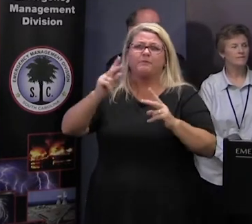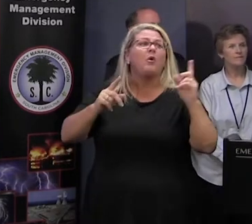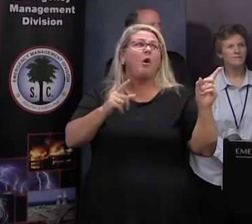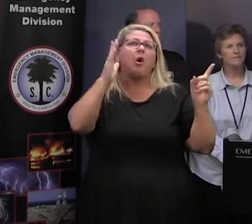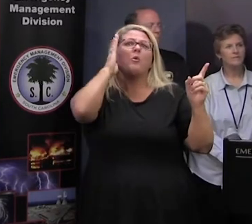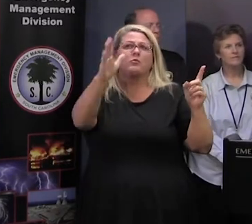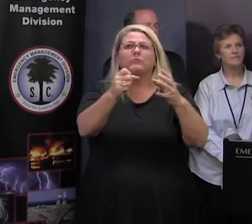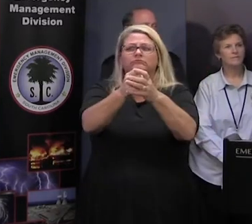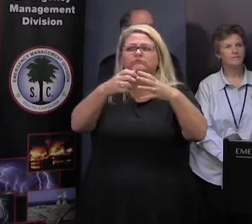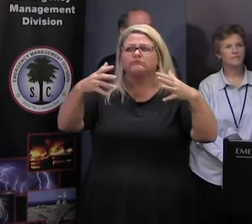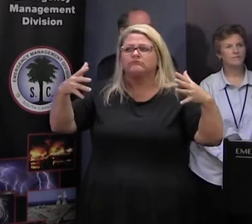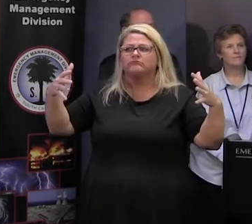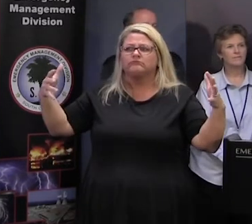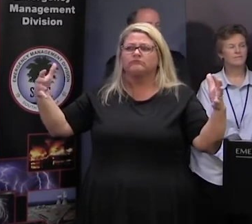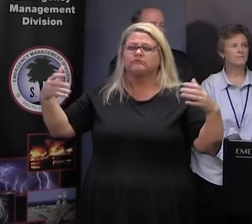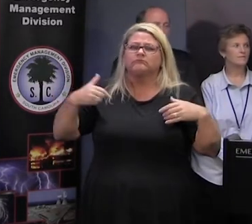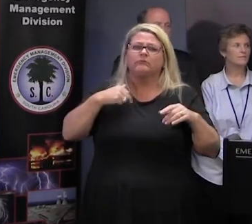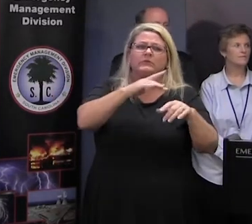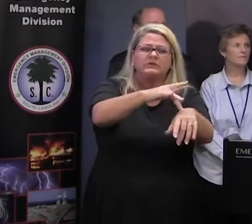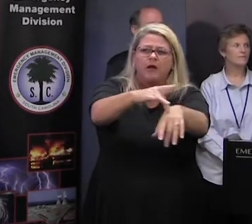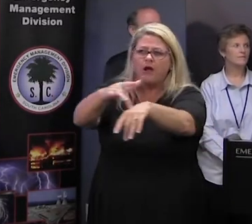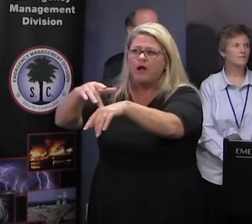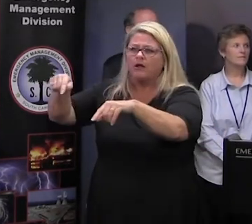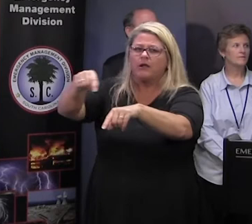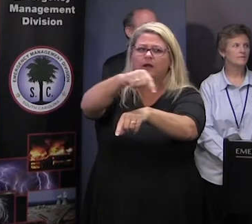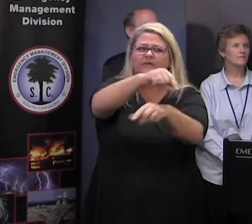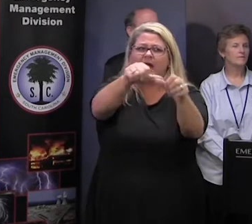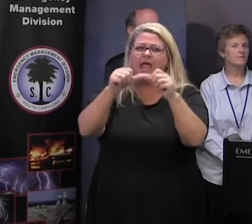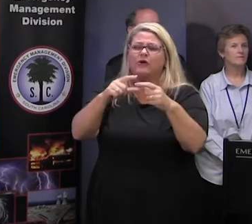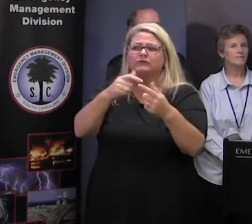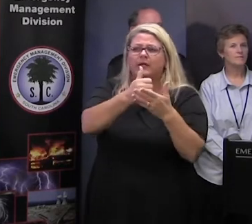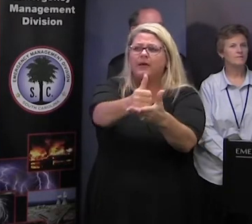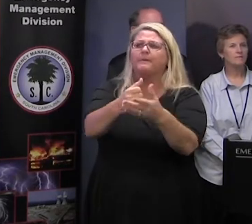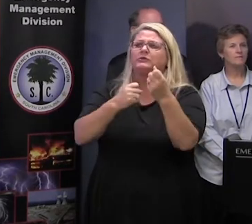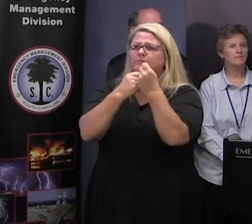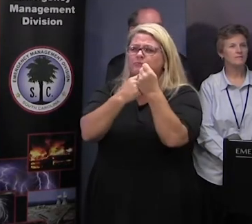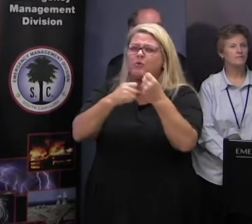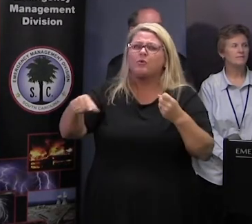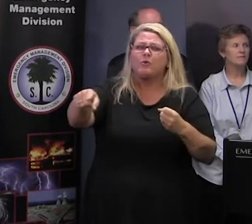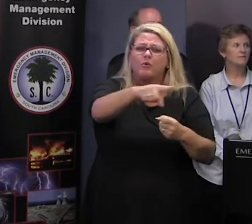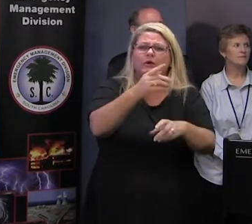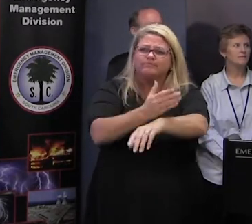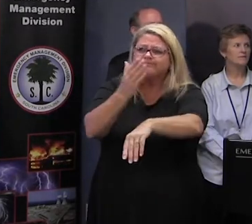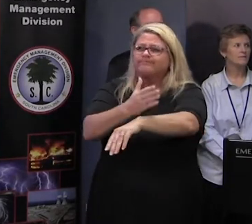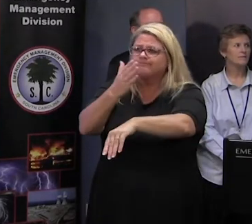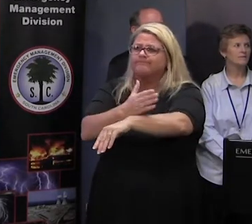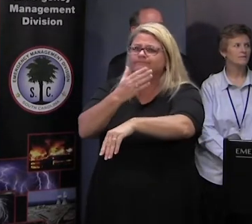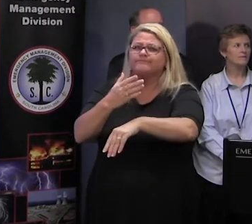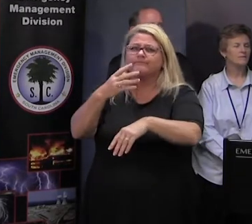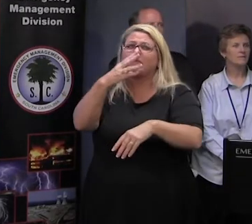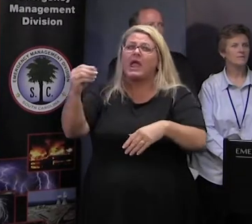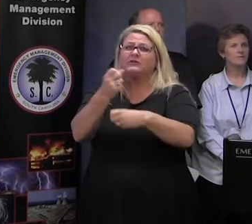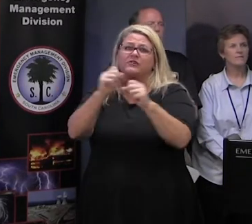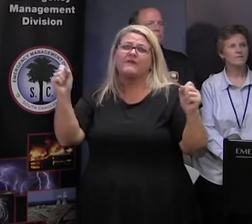grow as we're able to get into areas and support people with disaster recovery centers and disaster support, survivor assistance